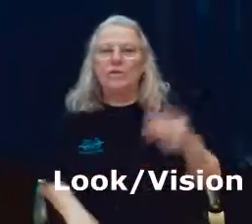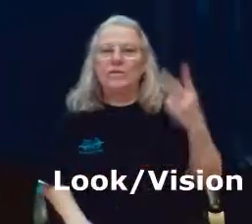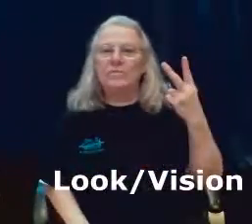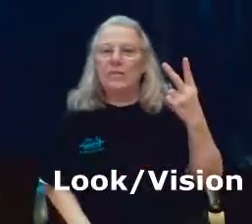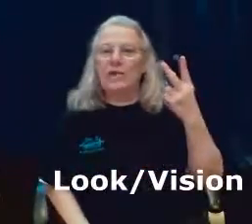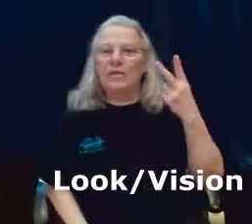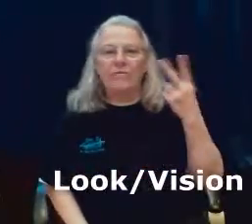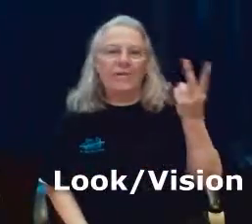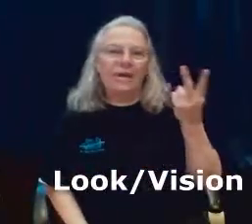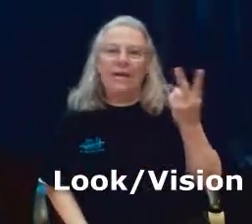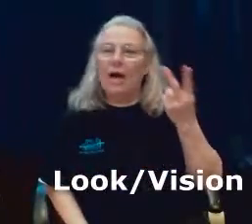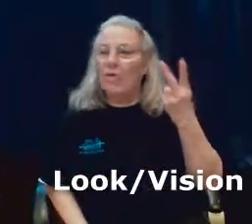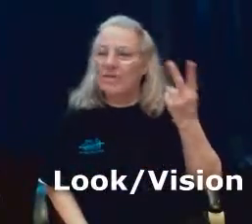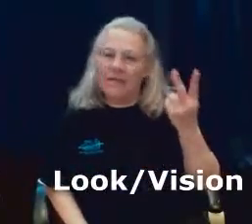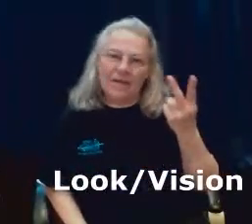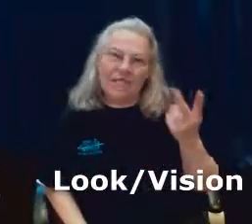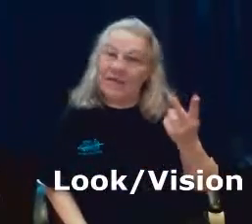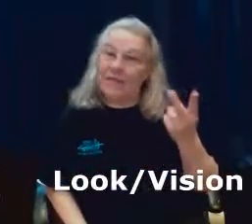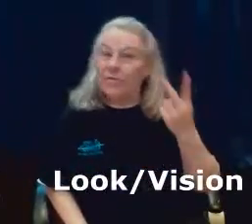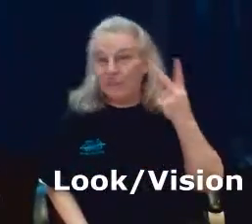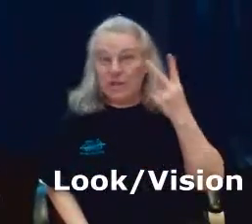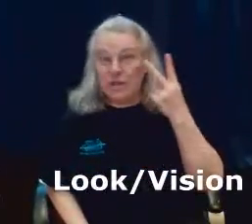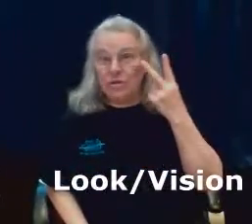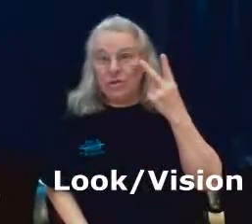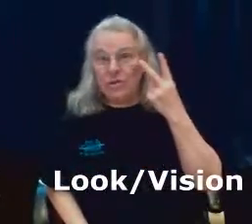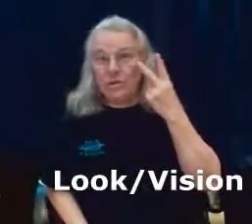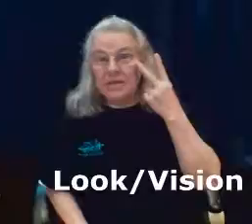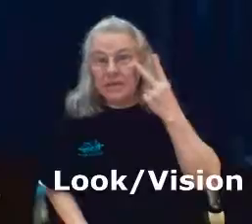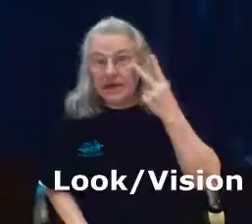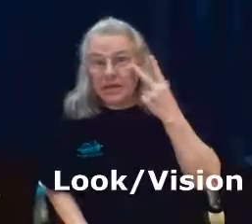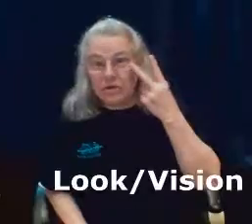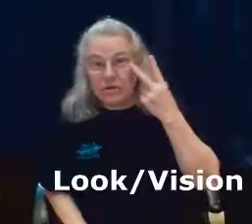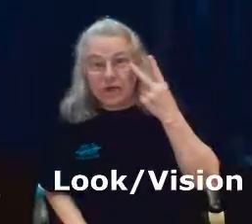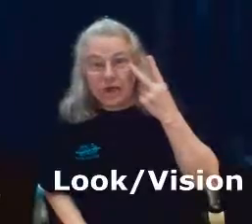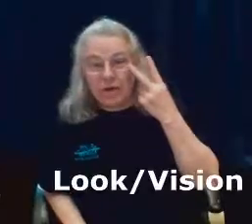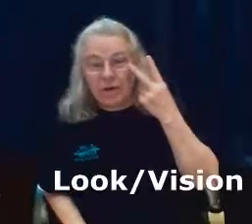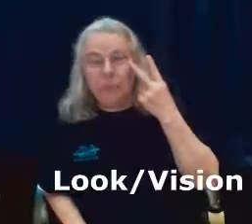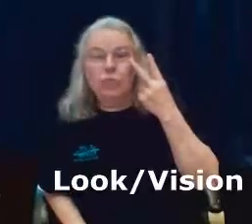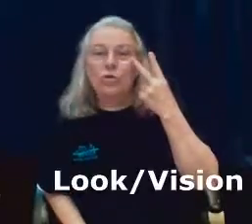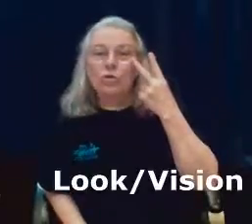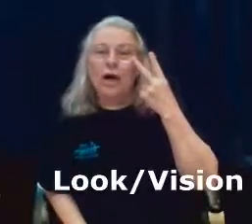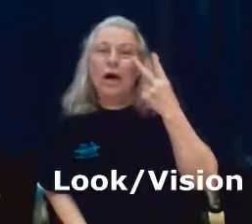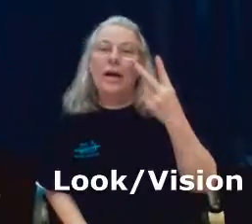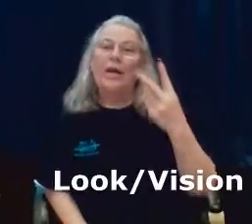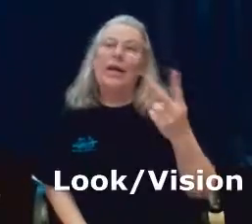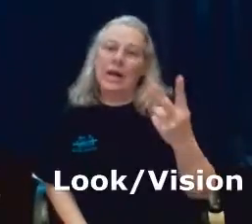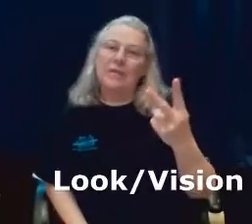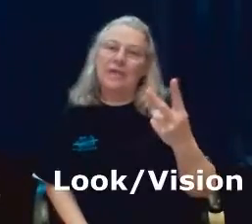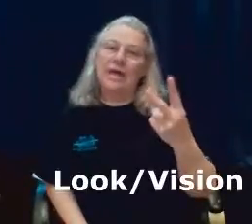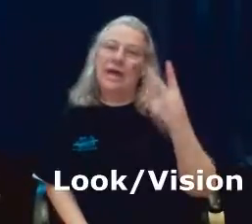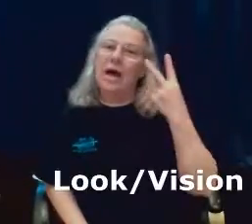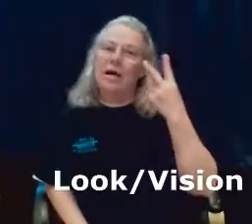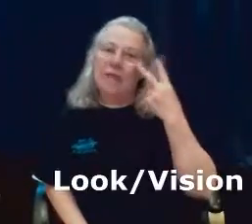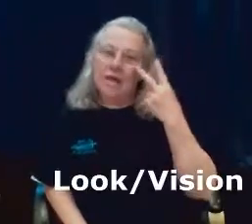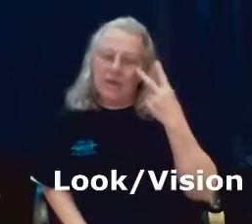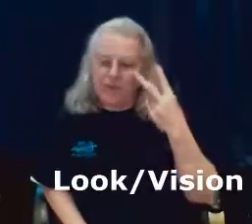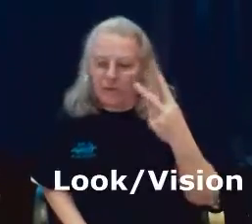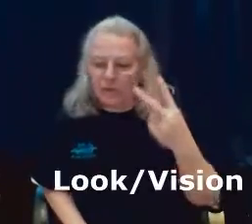Looks. The V, I always say V for vision, from the side of your cheek up toward your eye, and take it out. You're